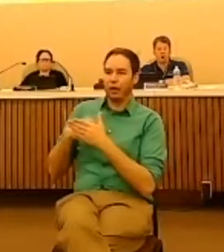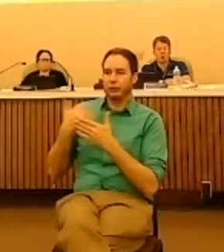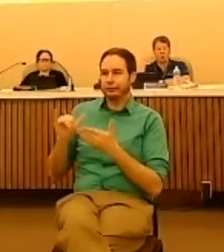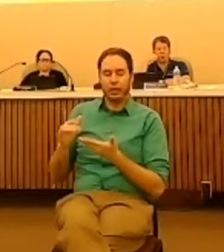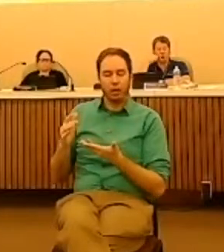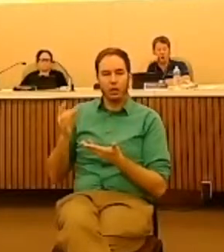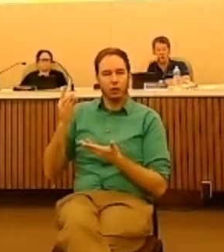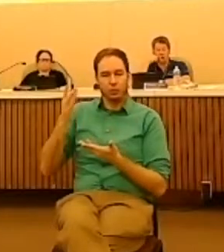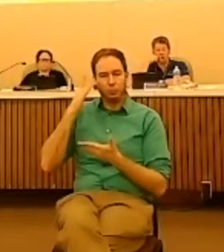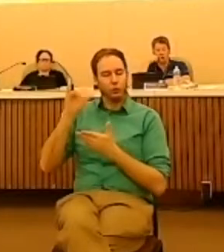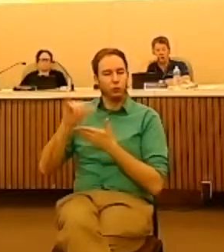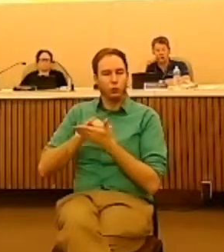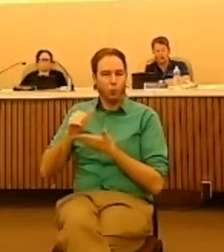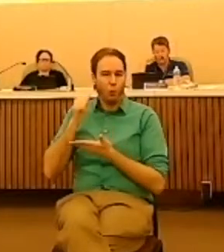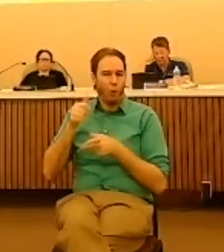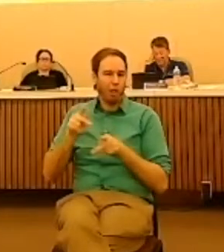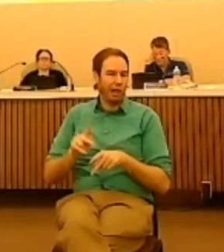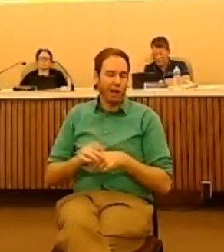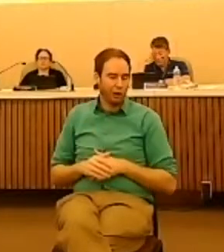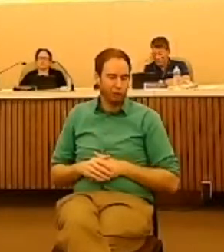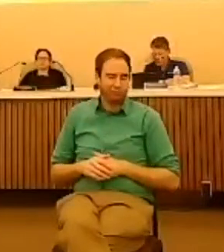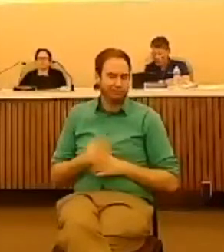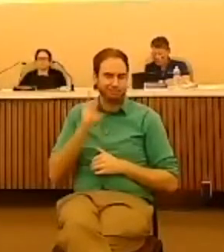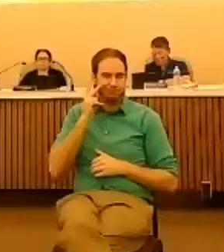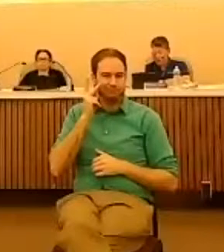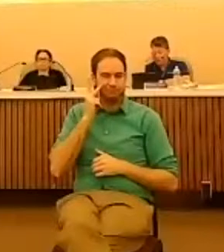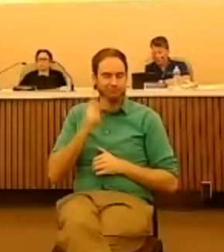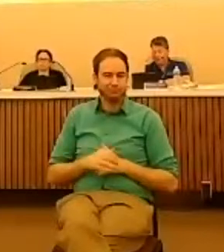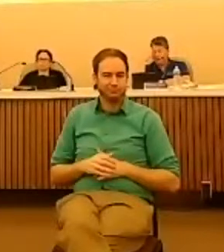happen because of New York State DOT.